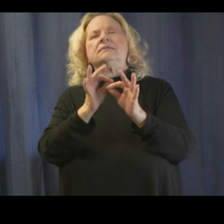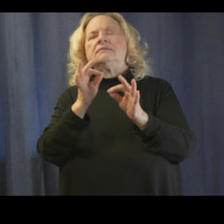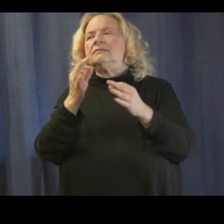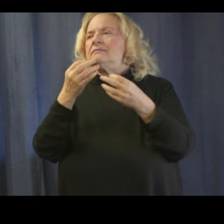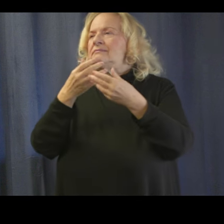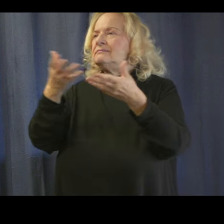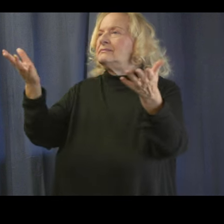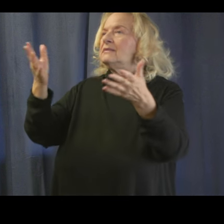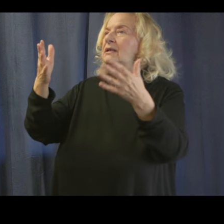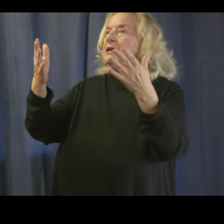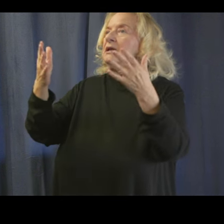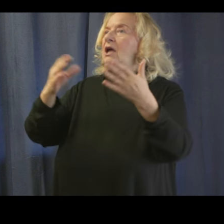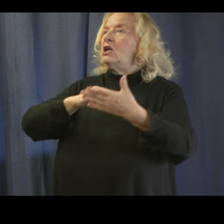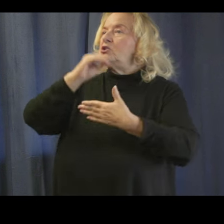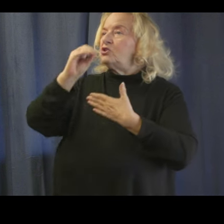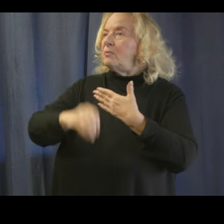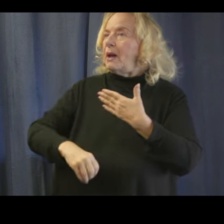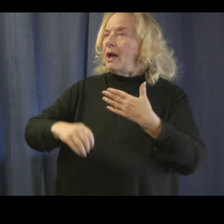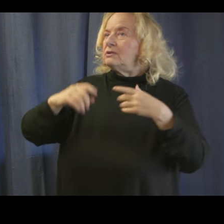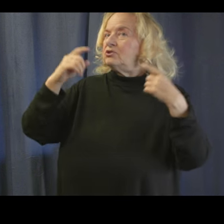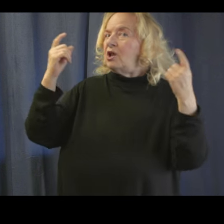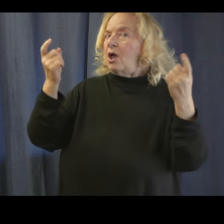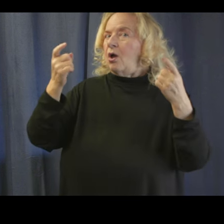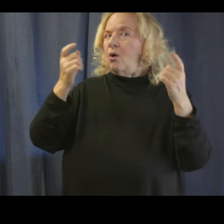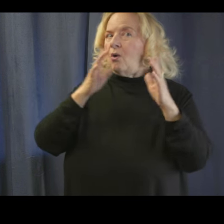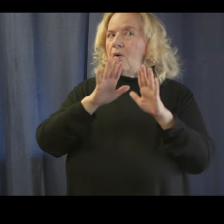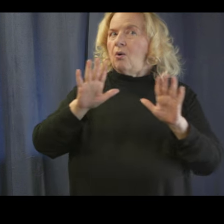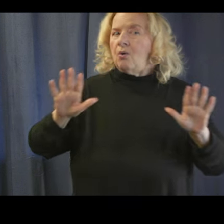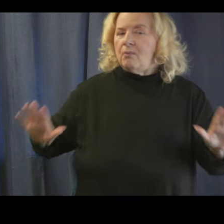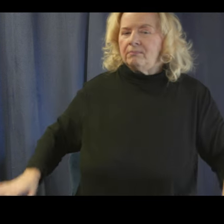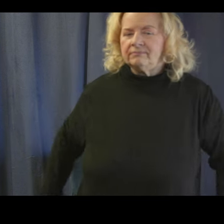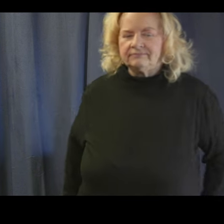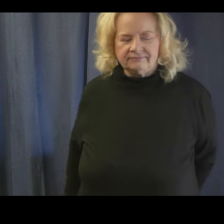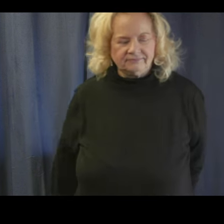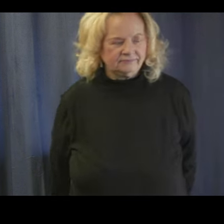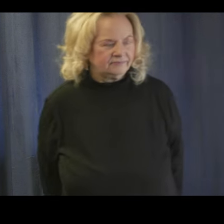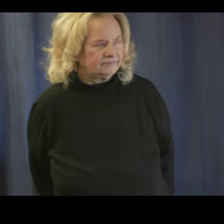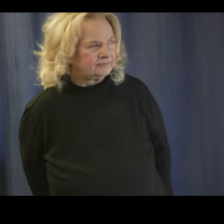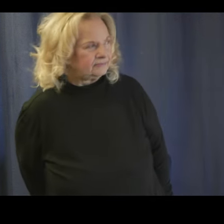your faithfulness. Tell someone Shabbat Shalom. Have a seat.